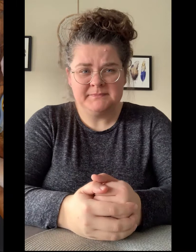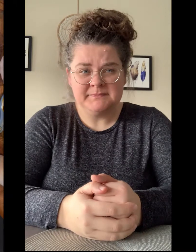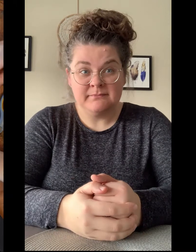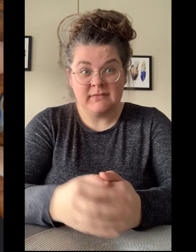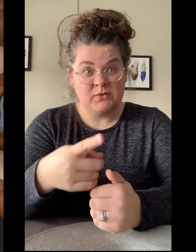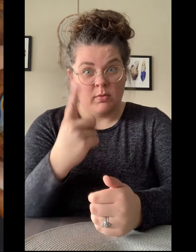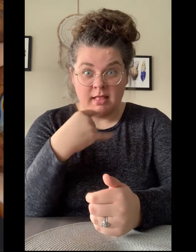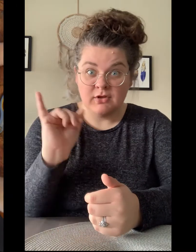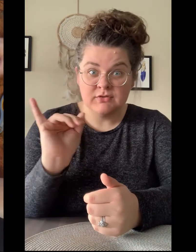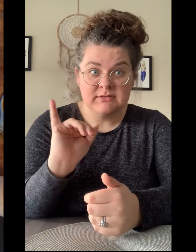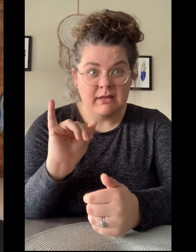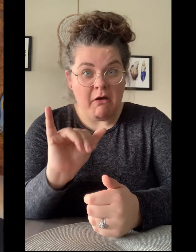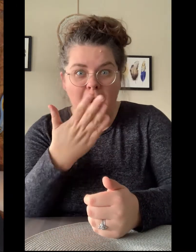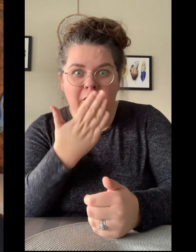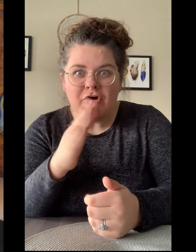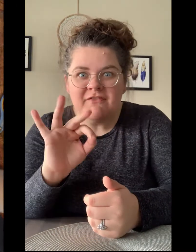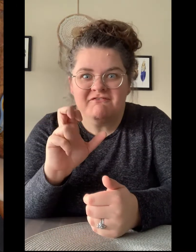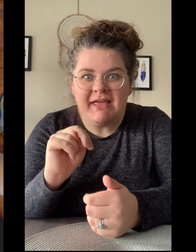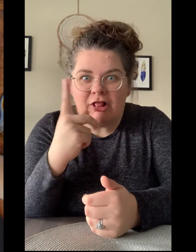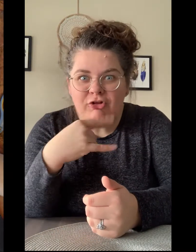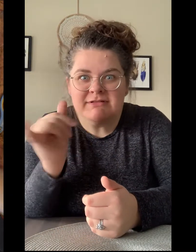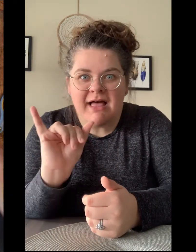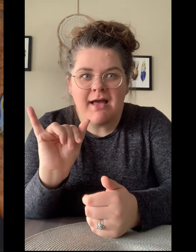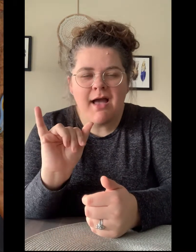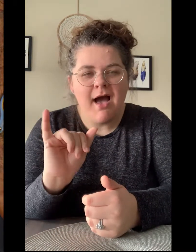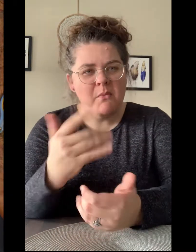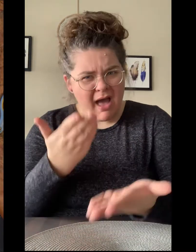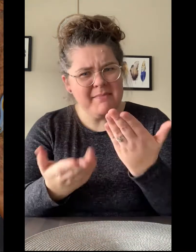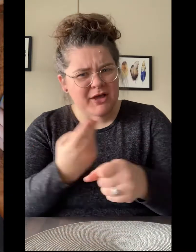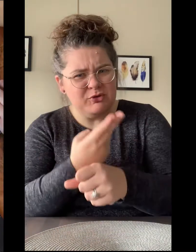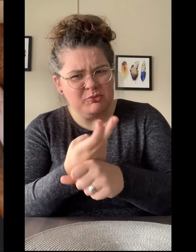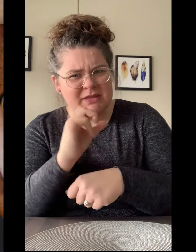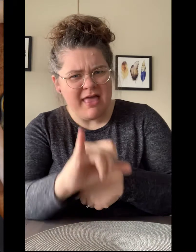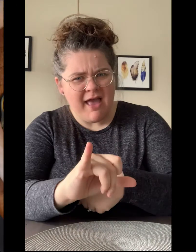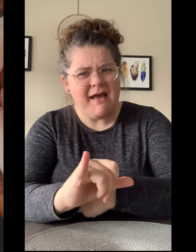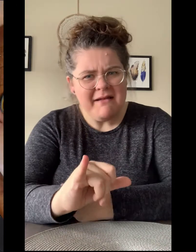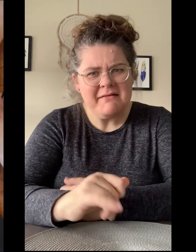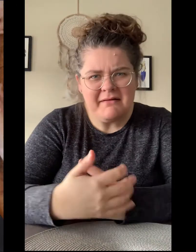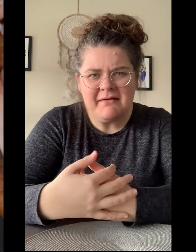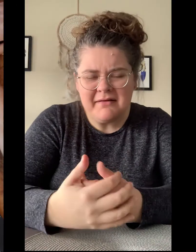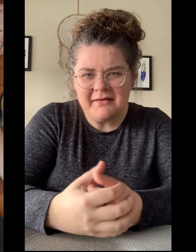See, that looks like, ooh, that looks like a good fin. Might use that.